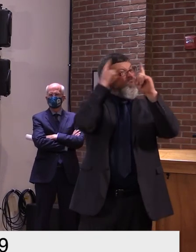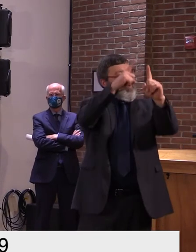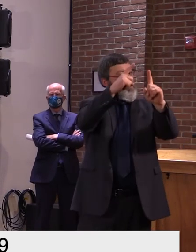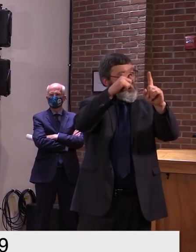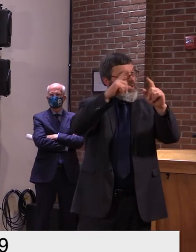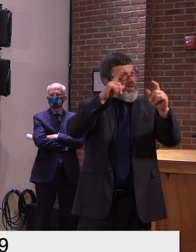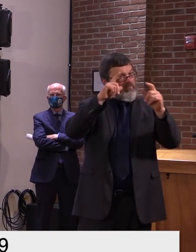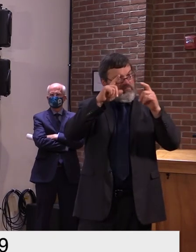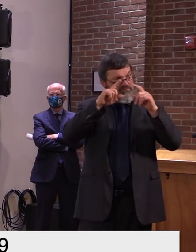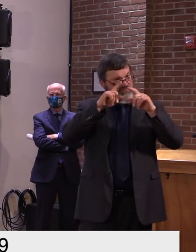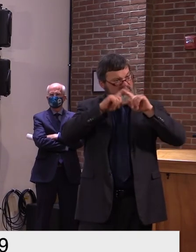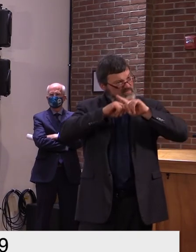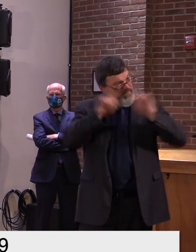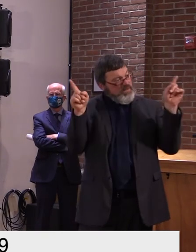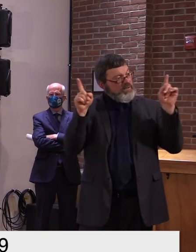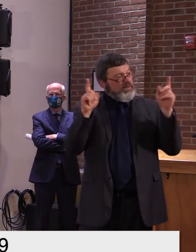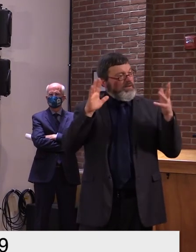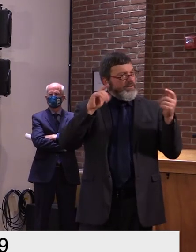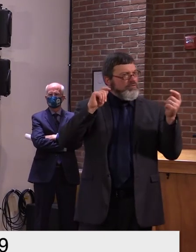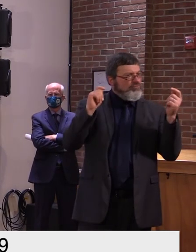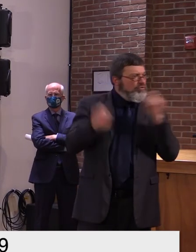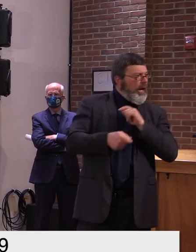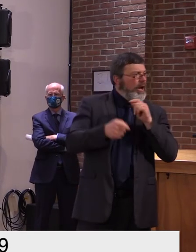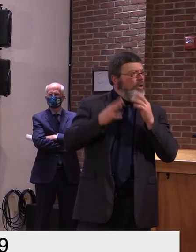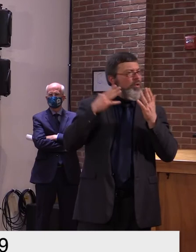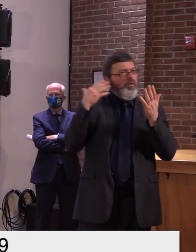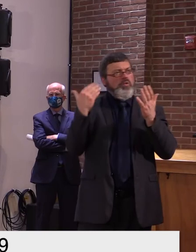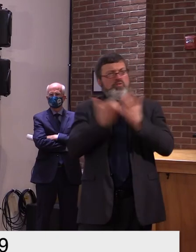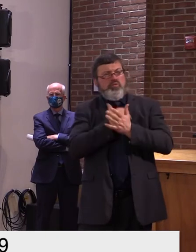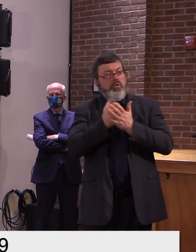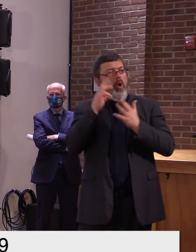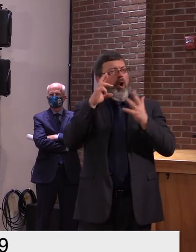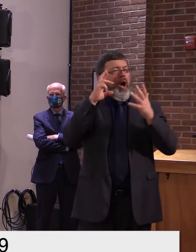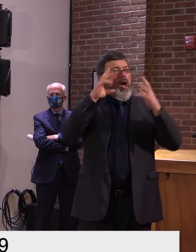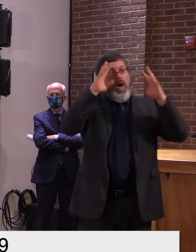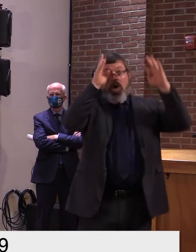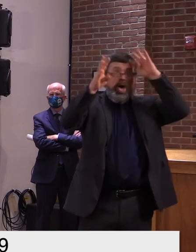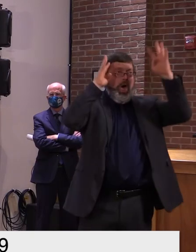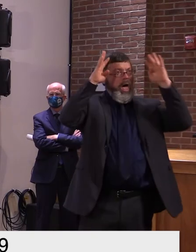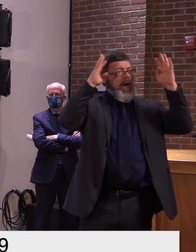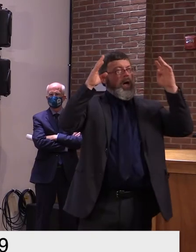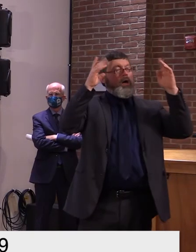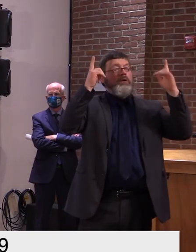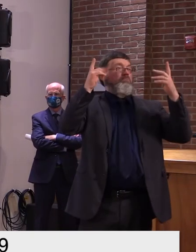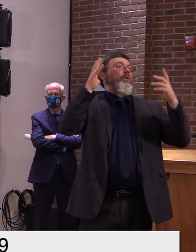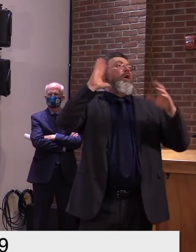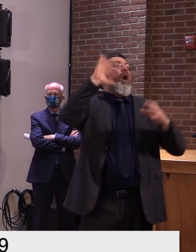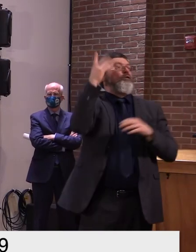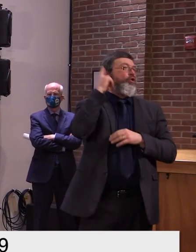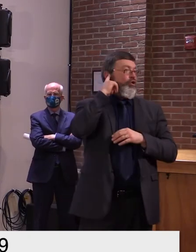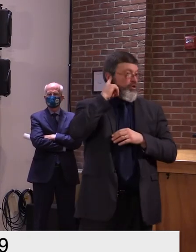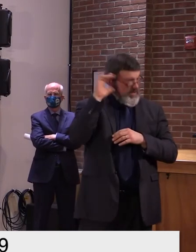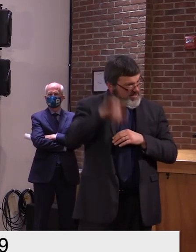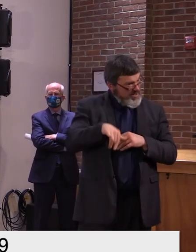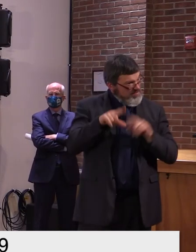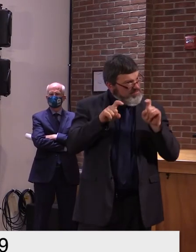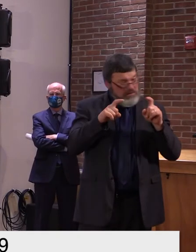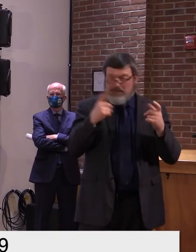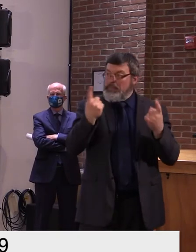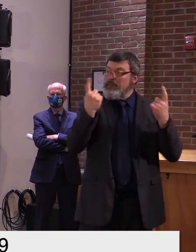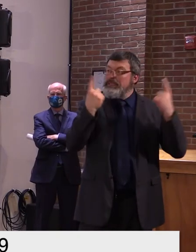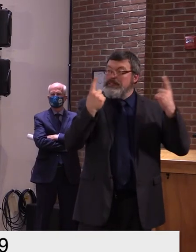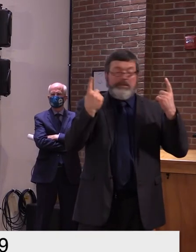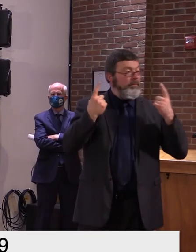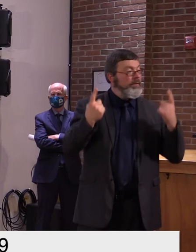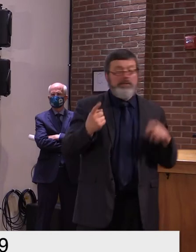really not surviving in, if you look at the long term? Yeah, but I think we are, I think things are leveling out. I